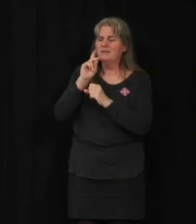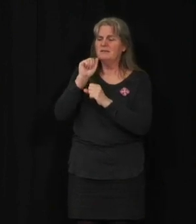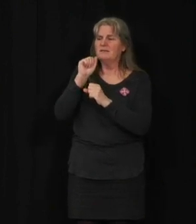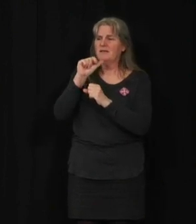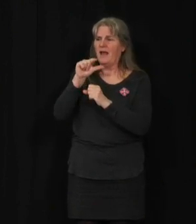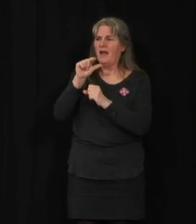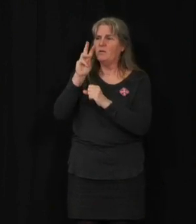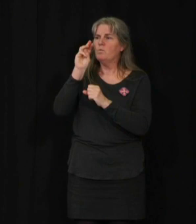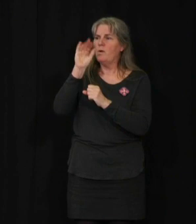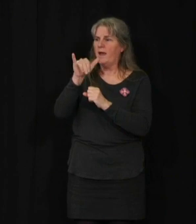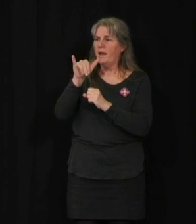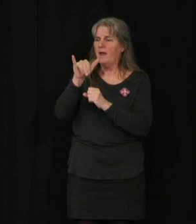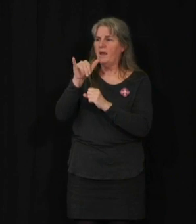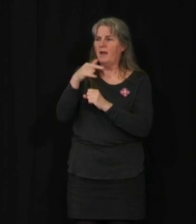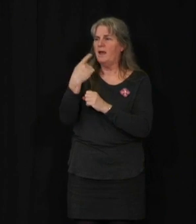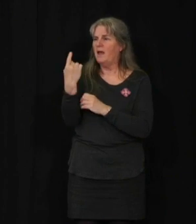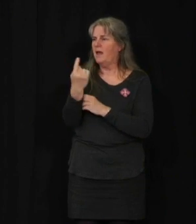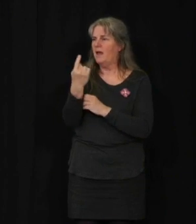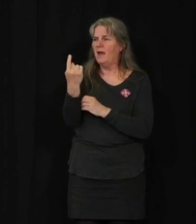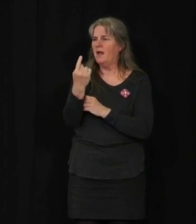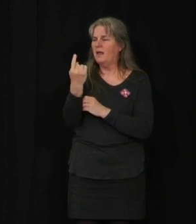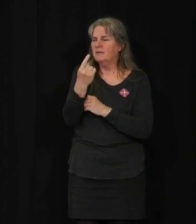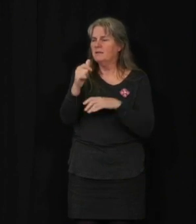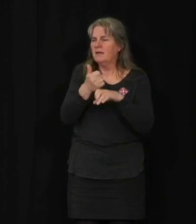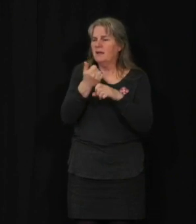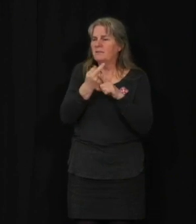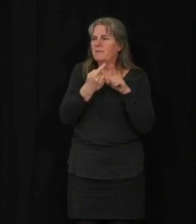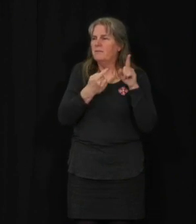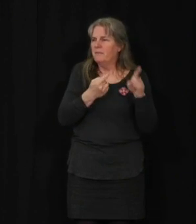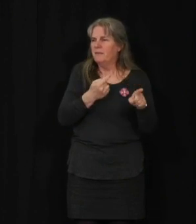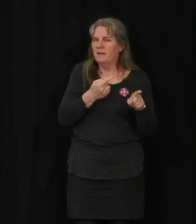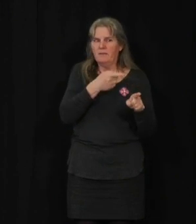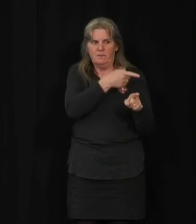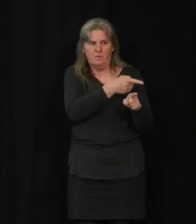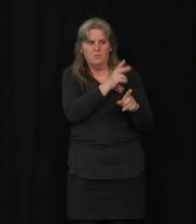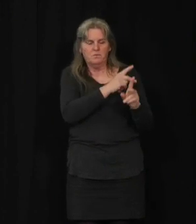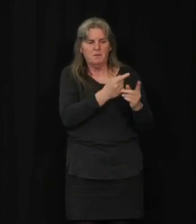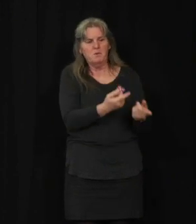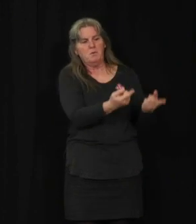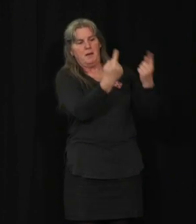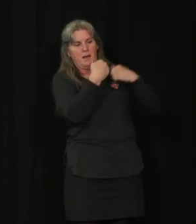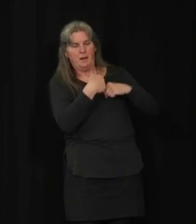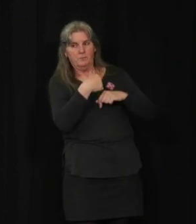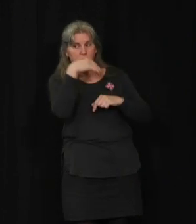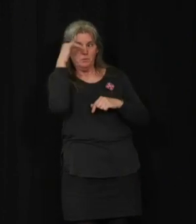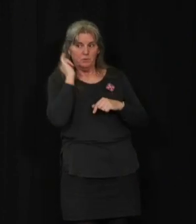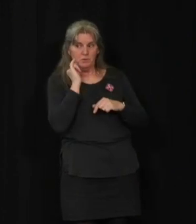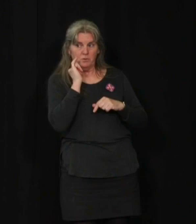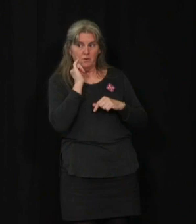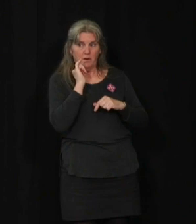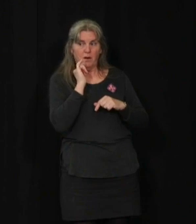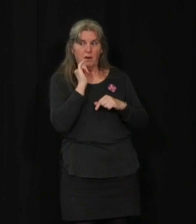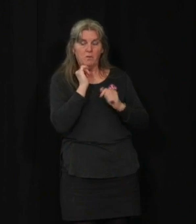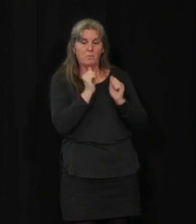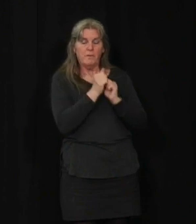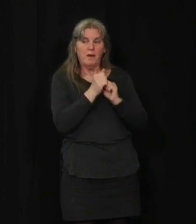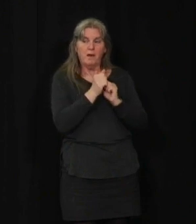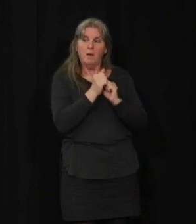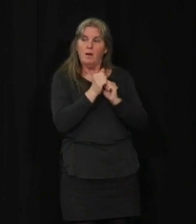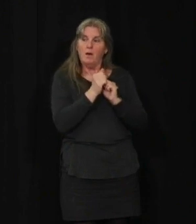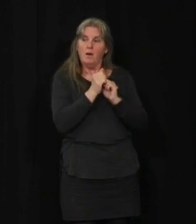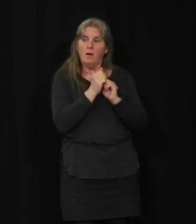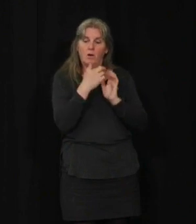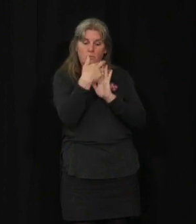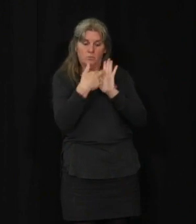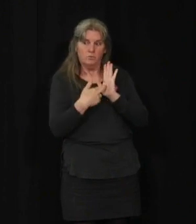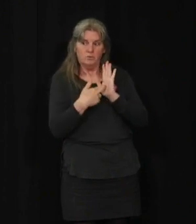have in that kind of scenario where those folks are welcome to come into the territory without the strict rules? It's